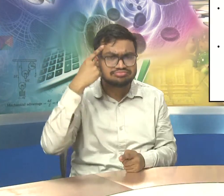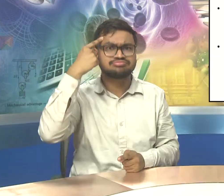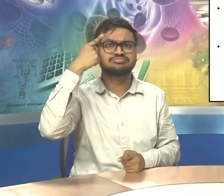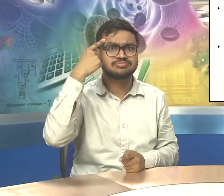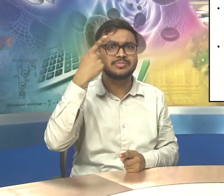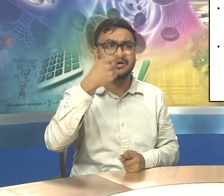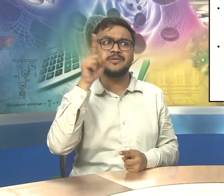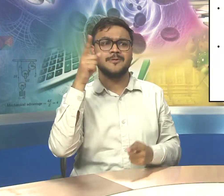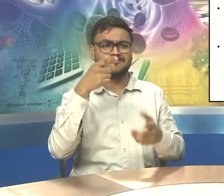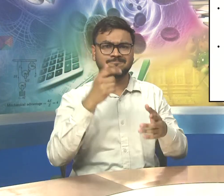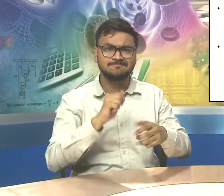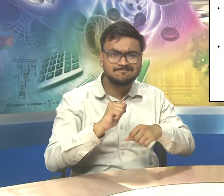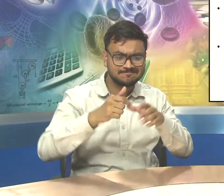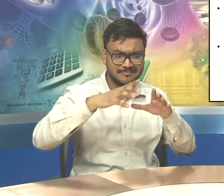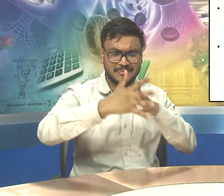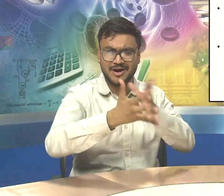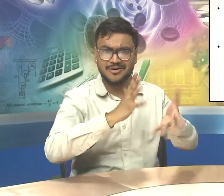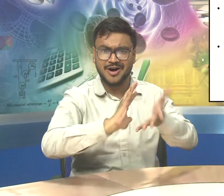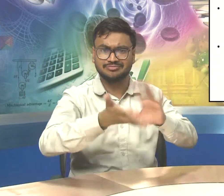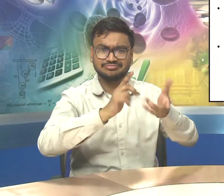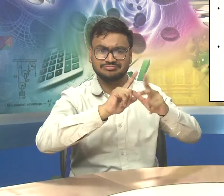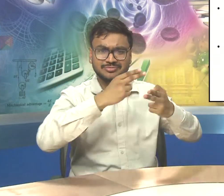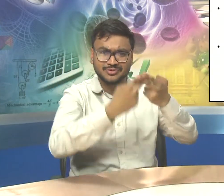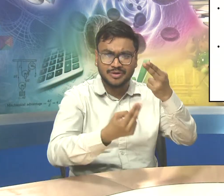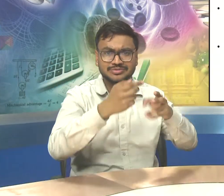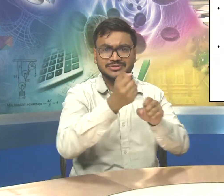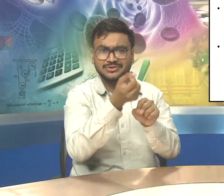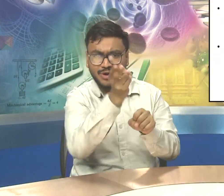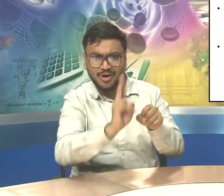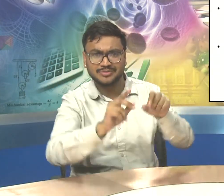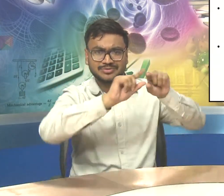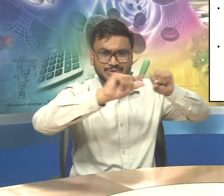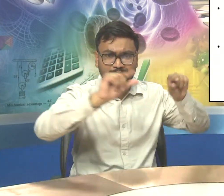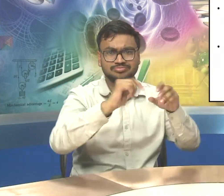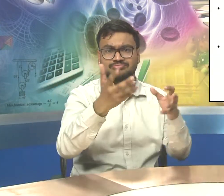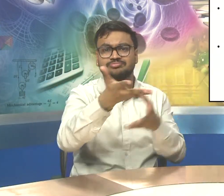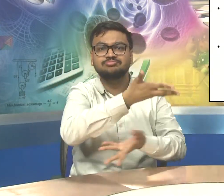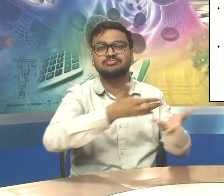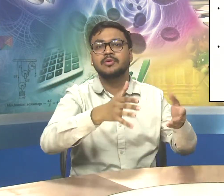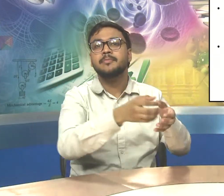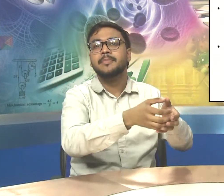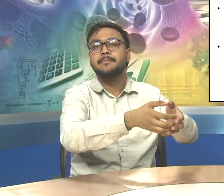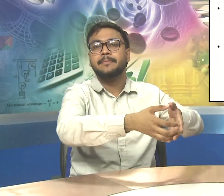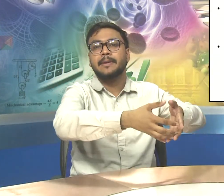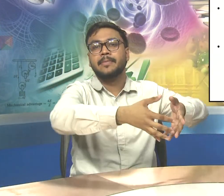Nobody has invented them for deaf people.